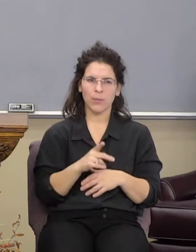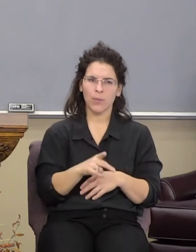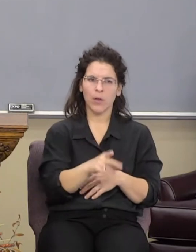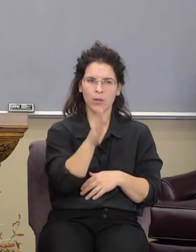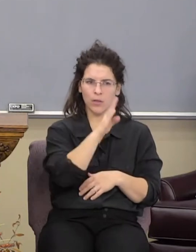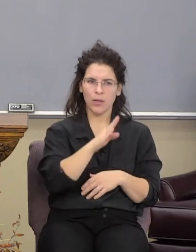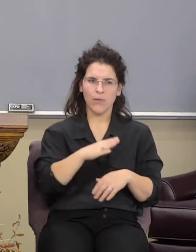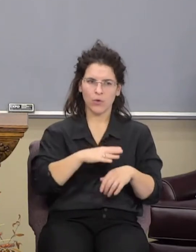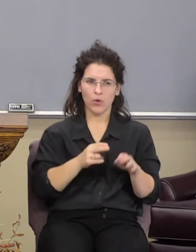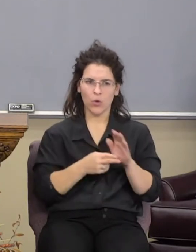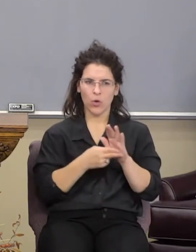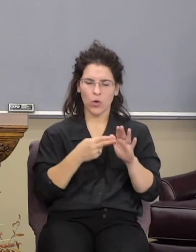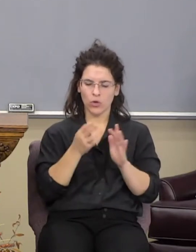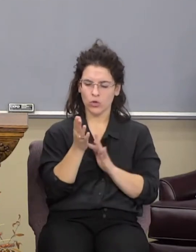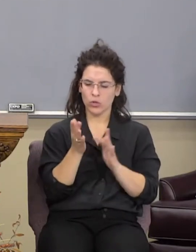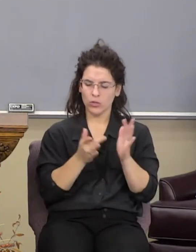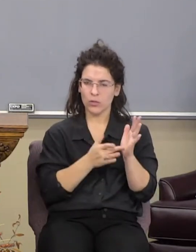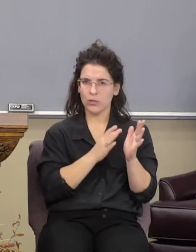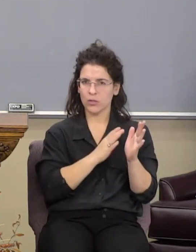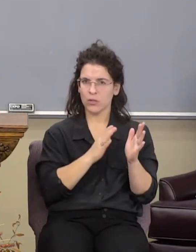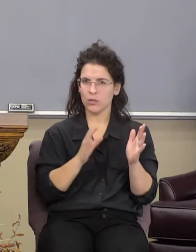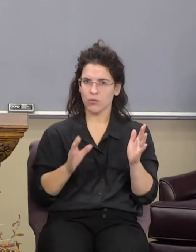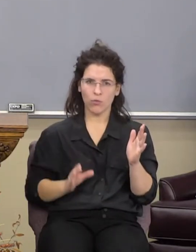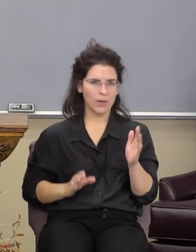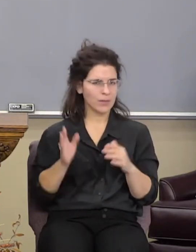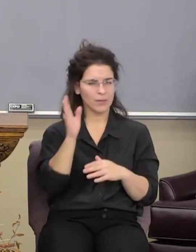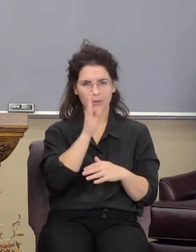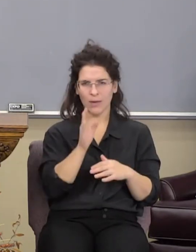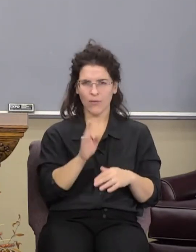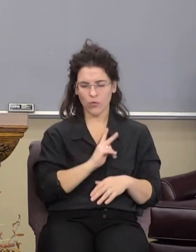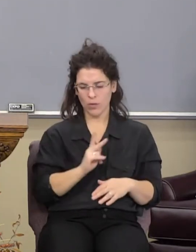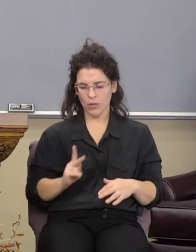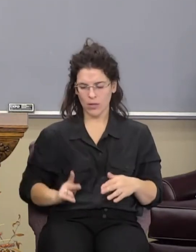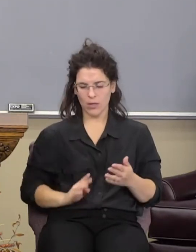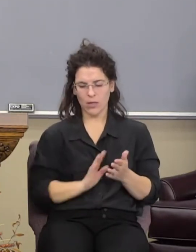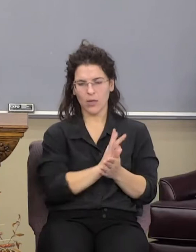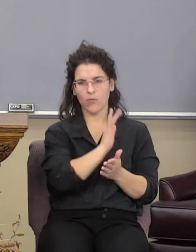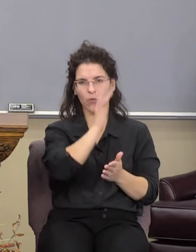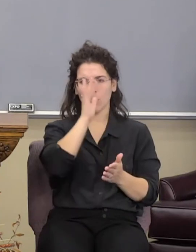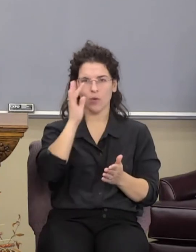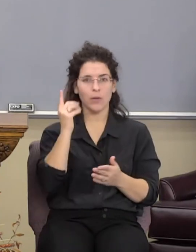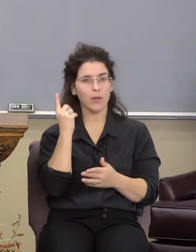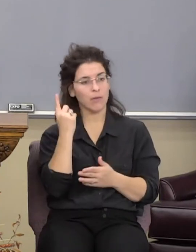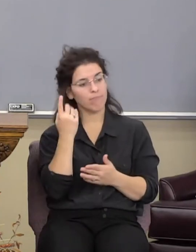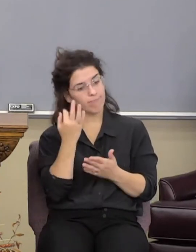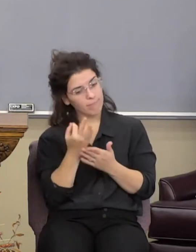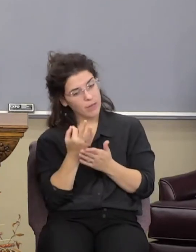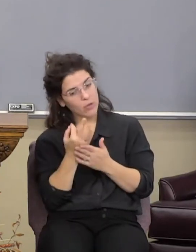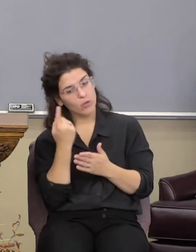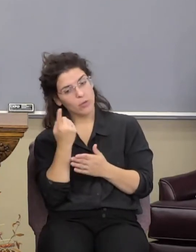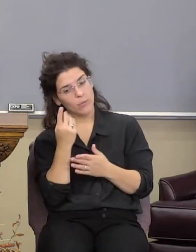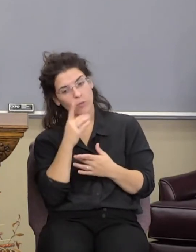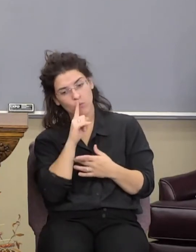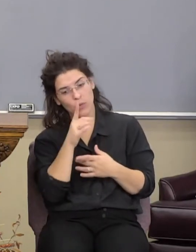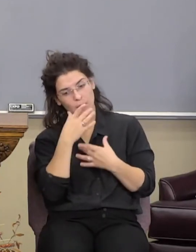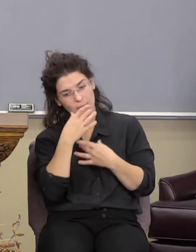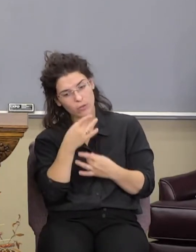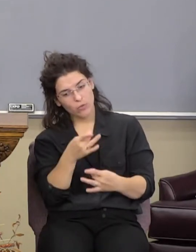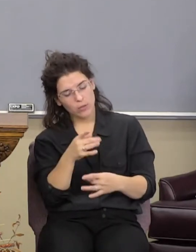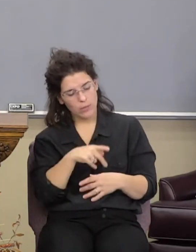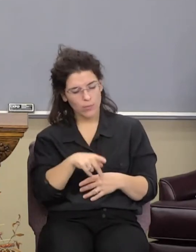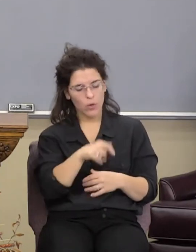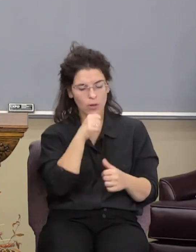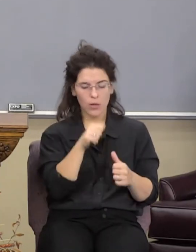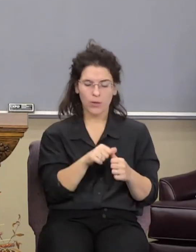calls Jesus Christ the King of glory. In fact, there's something real interesting in Paul's epistles. Paul